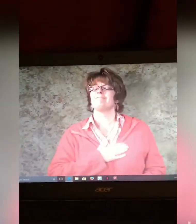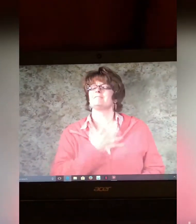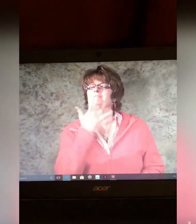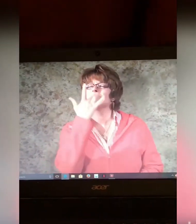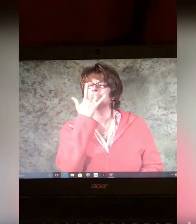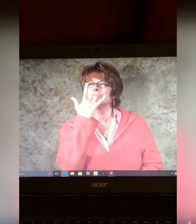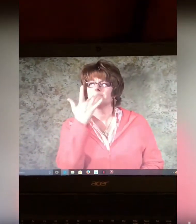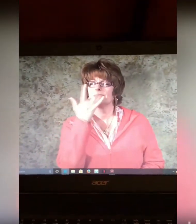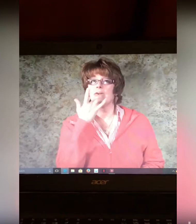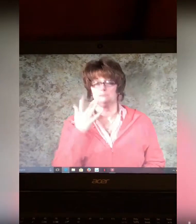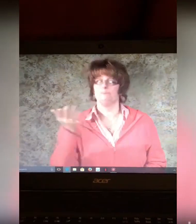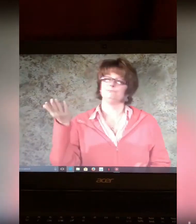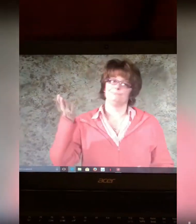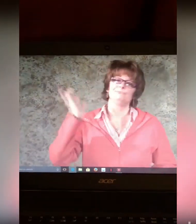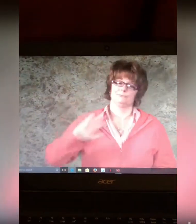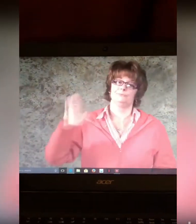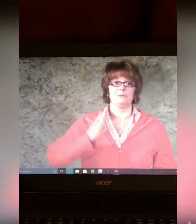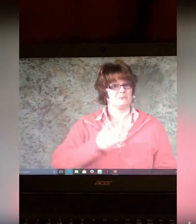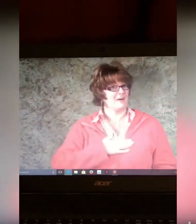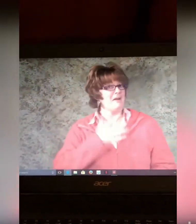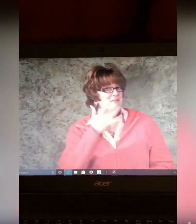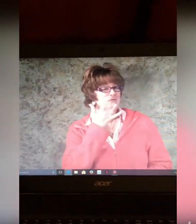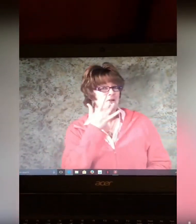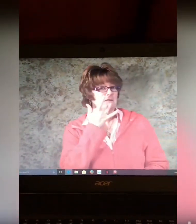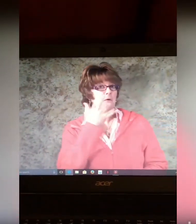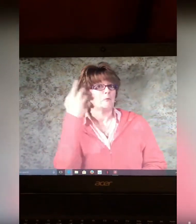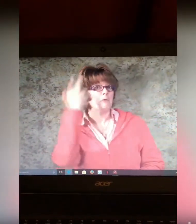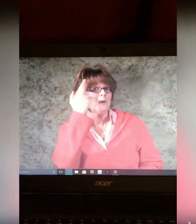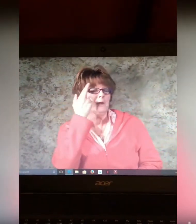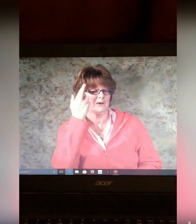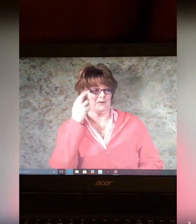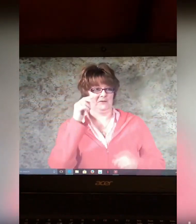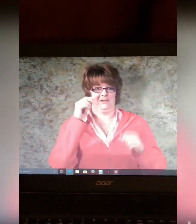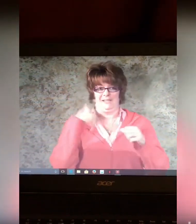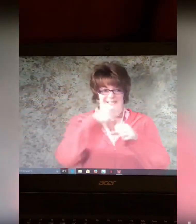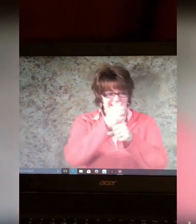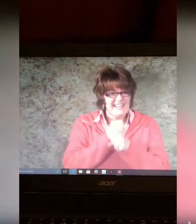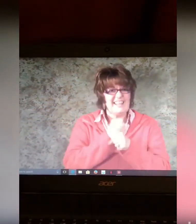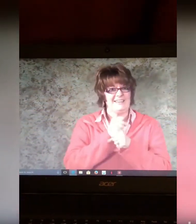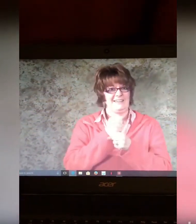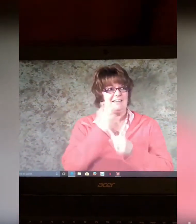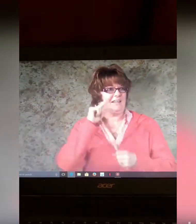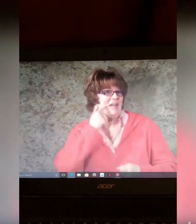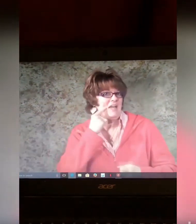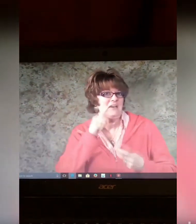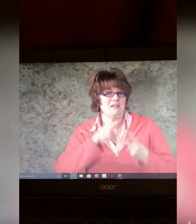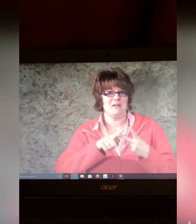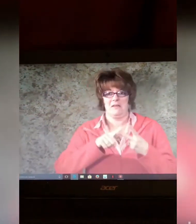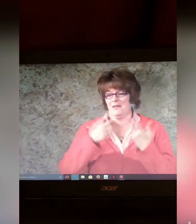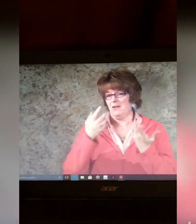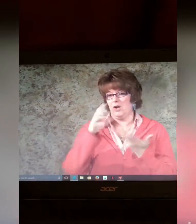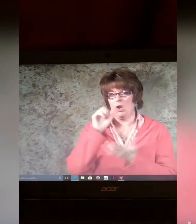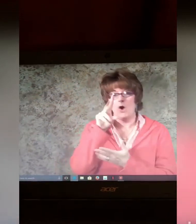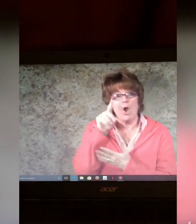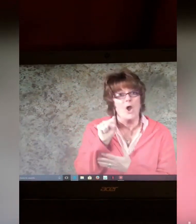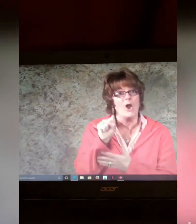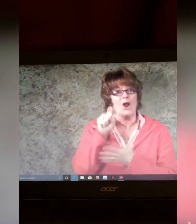So when I was a little girl, Valentine's Day was my favorite because I was able to get candy